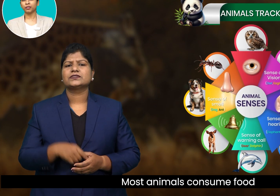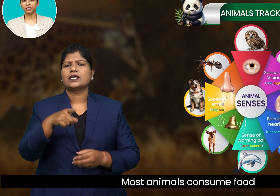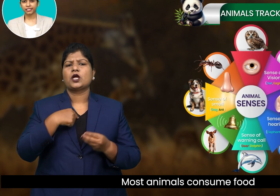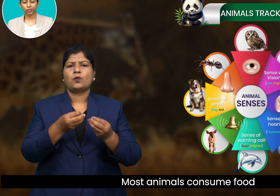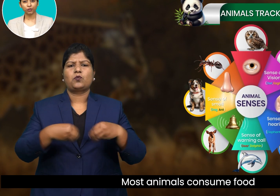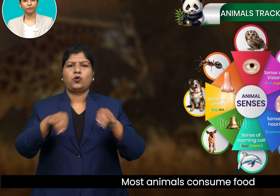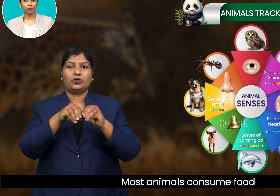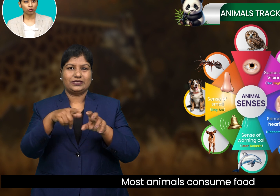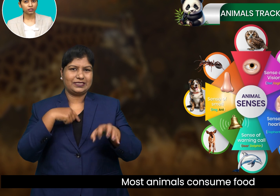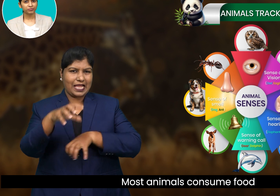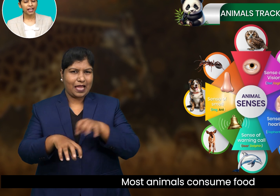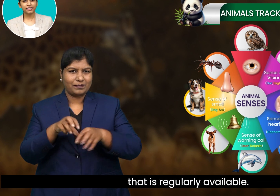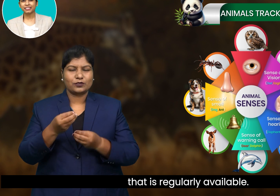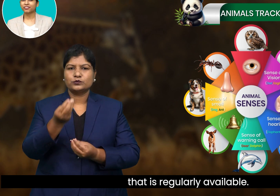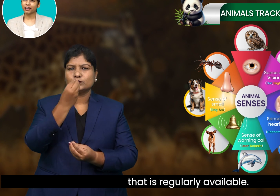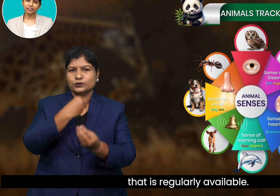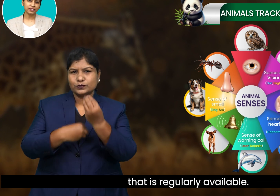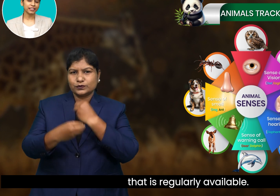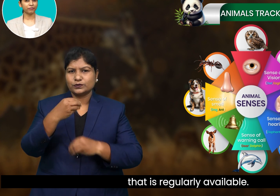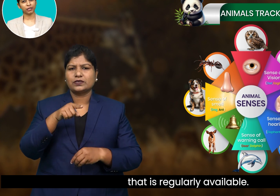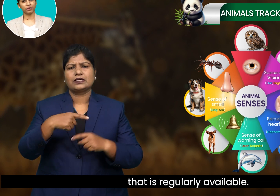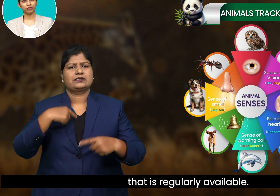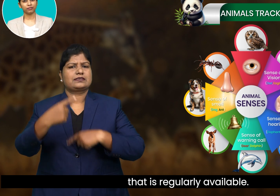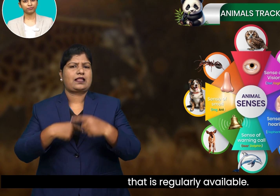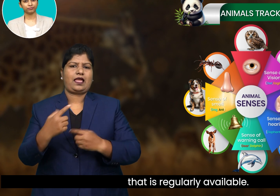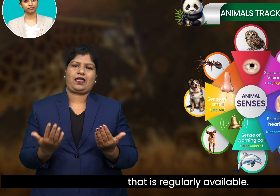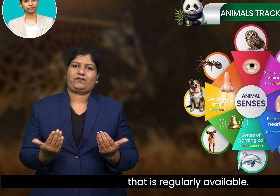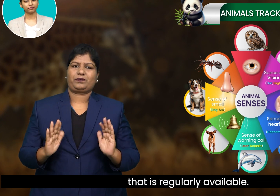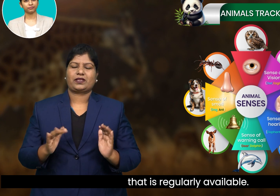Most animals consume food that is regularly available.